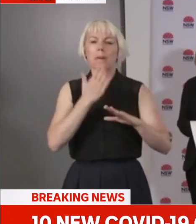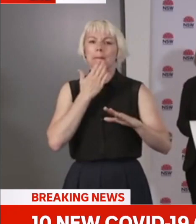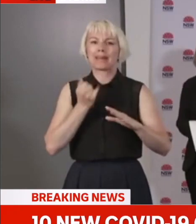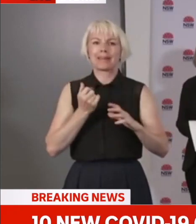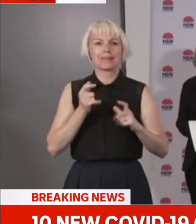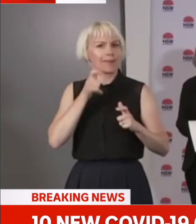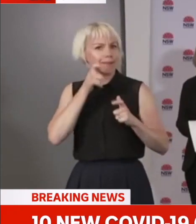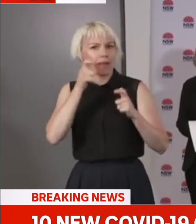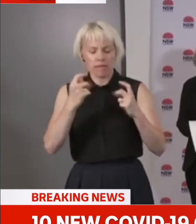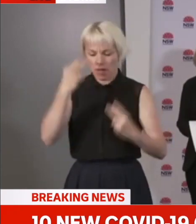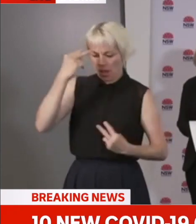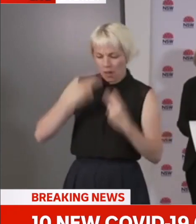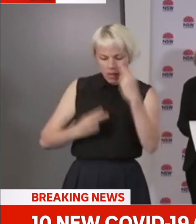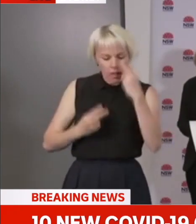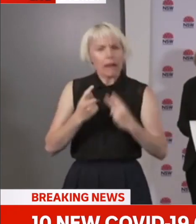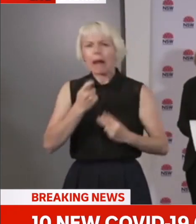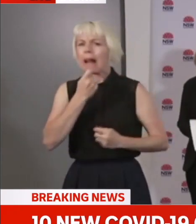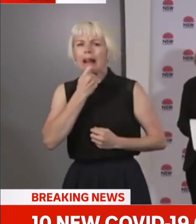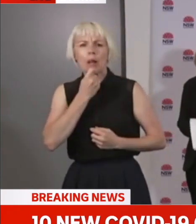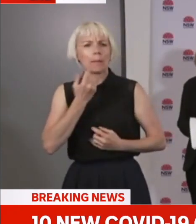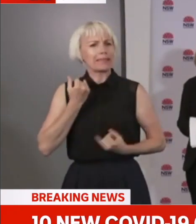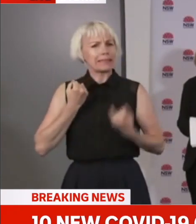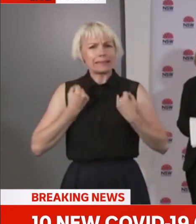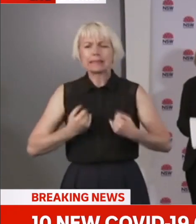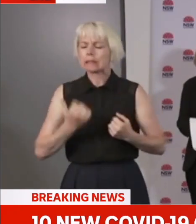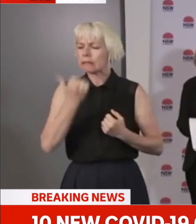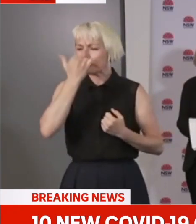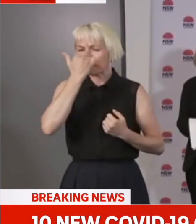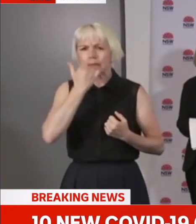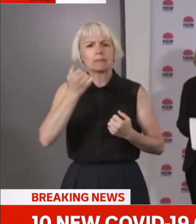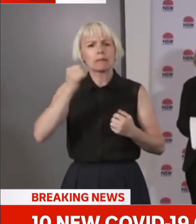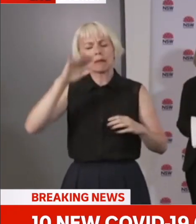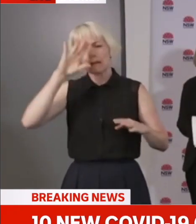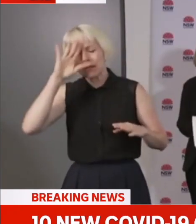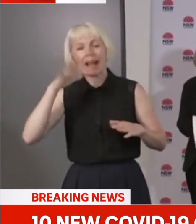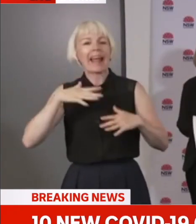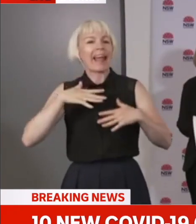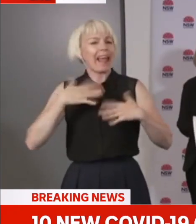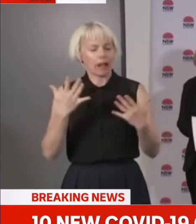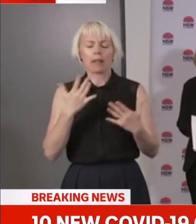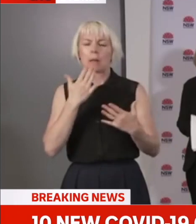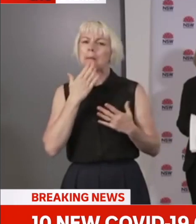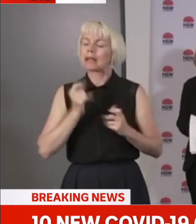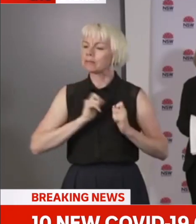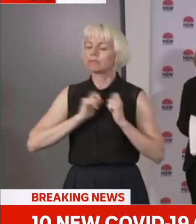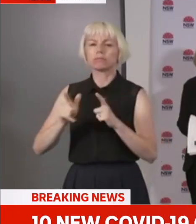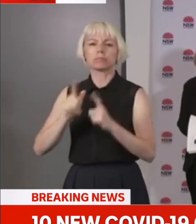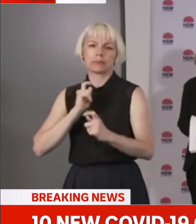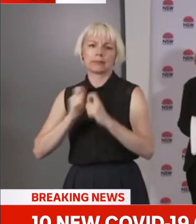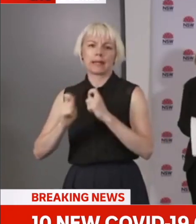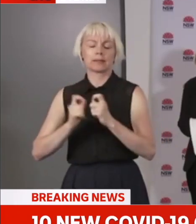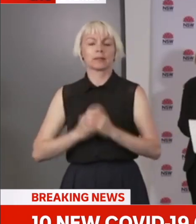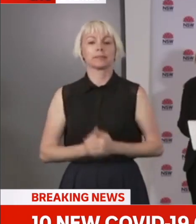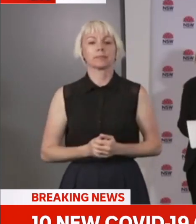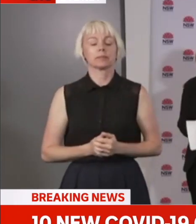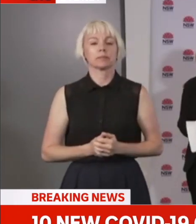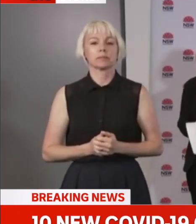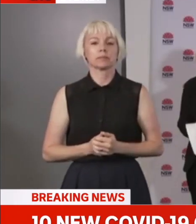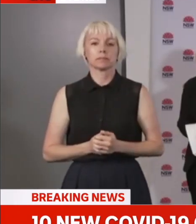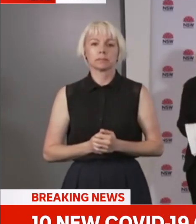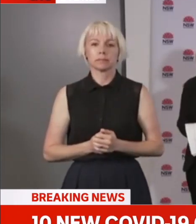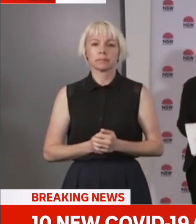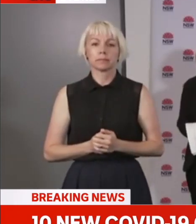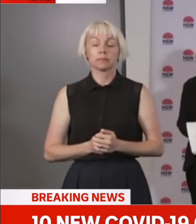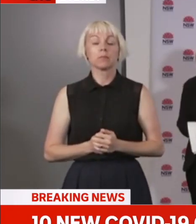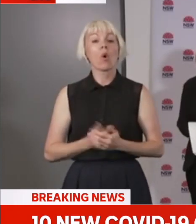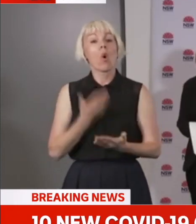symptoms, please get tested and isolate. But also, can everybody please think about their activity? Nobody should be getting on public transport